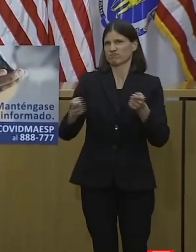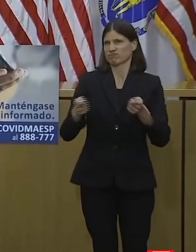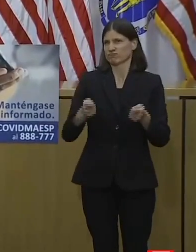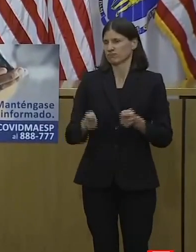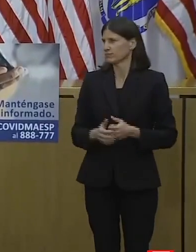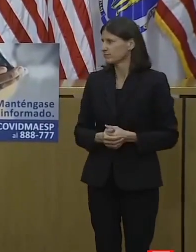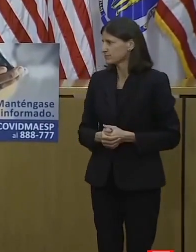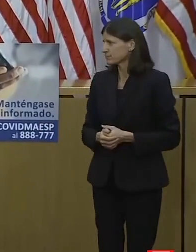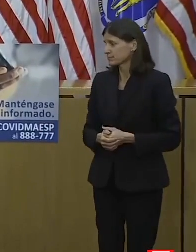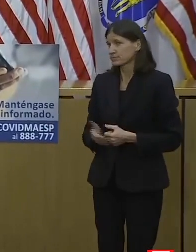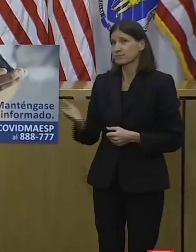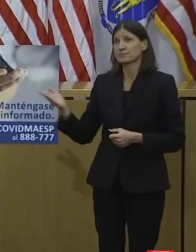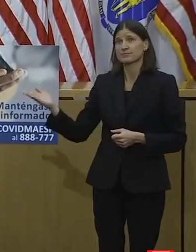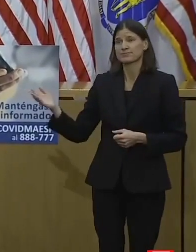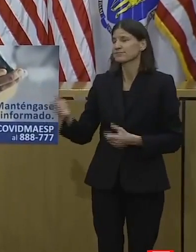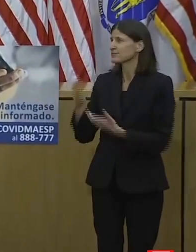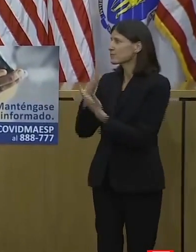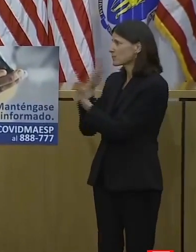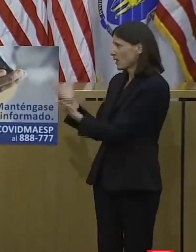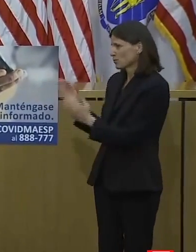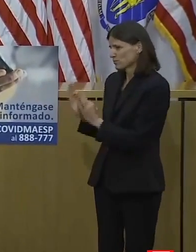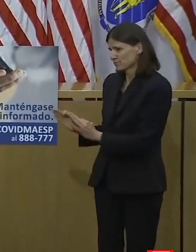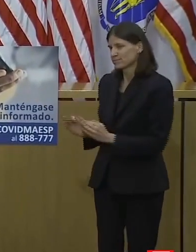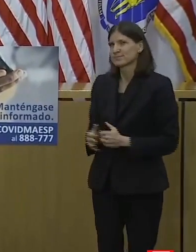Thank you, Governor. Thank you, Lieutenant Governor.